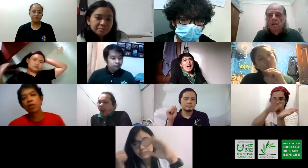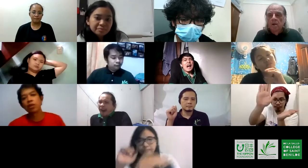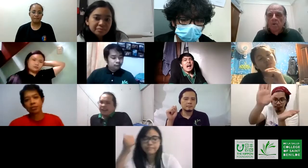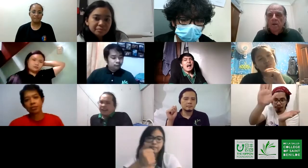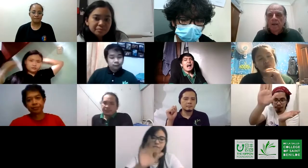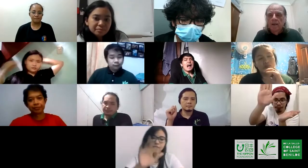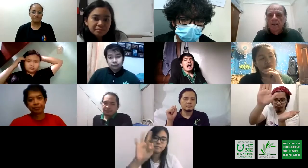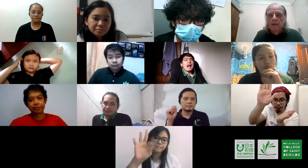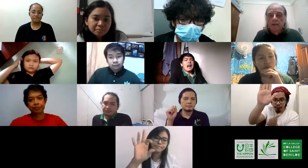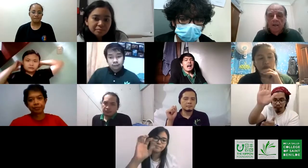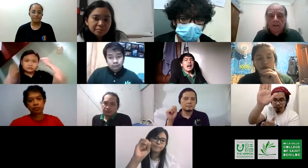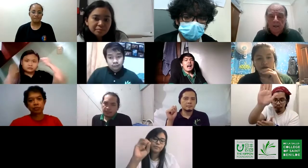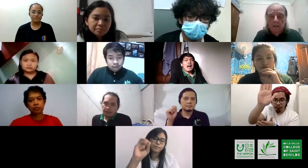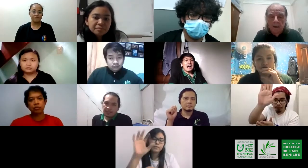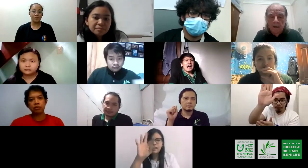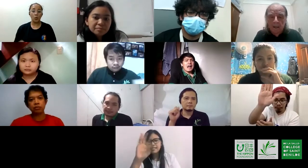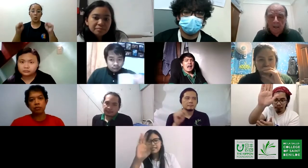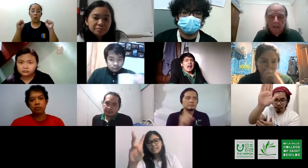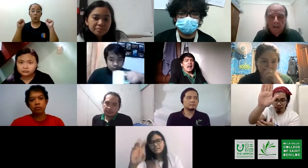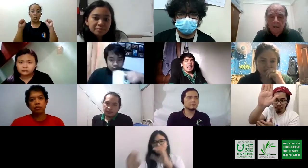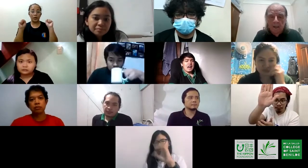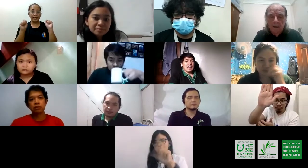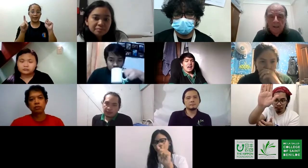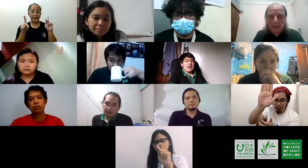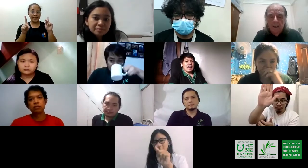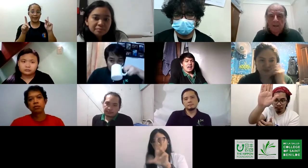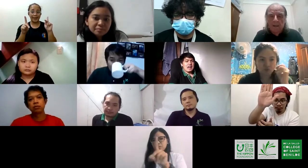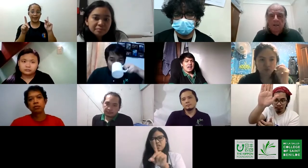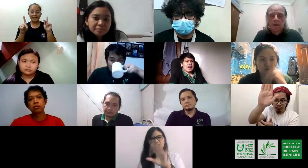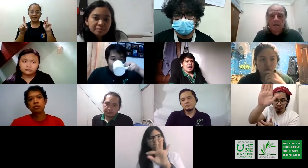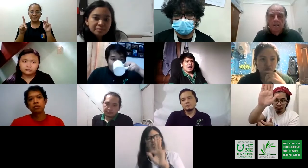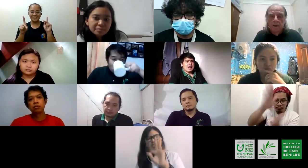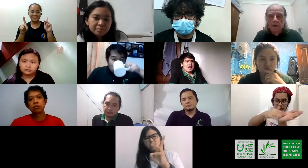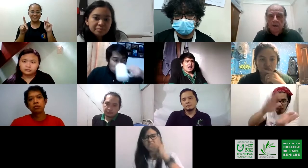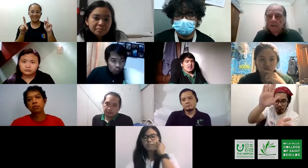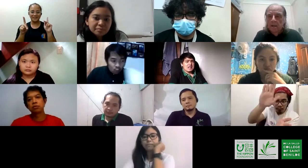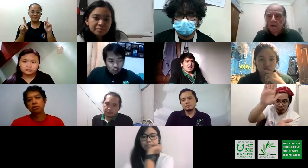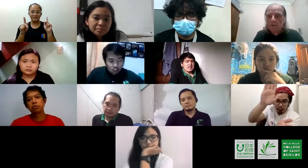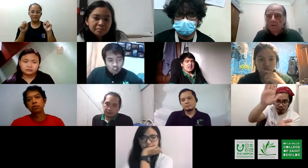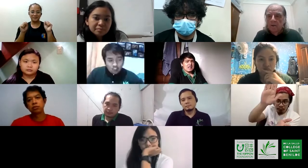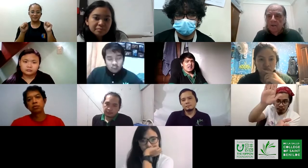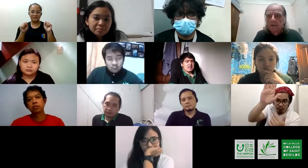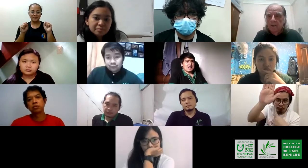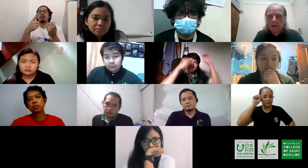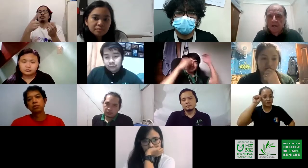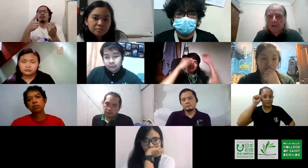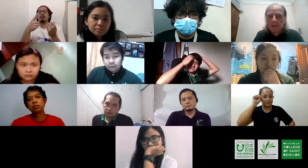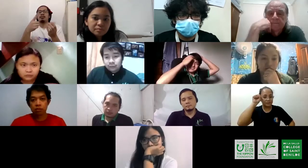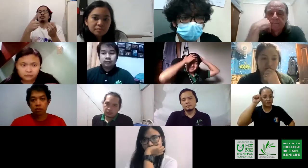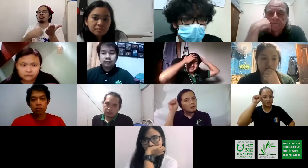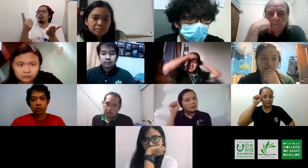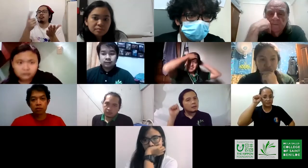1996, D. None of the above. C. Yes, 1996.